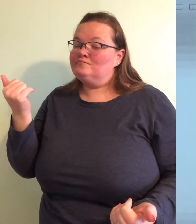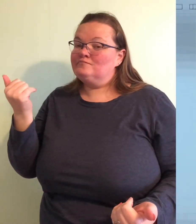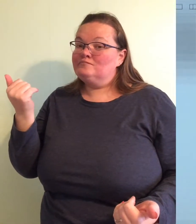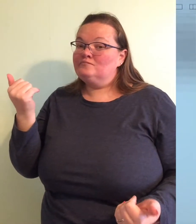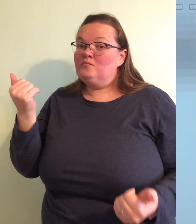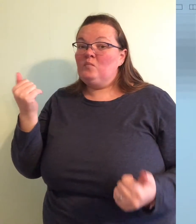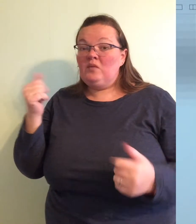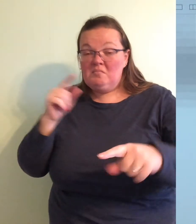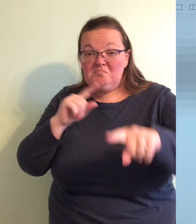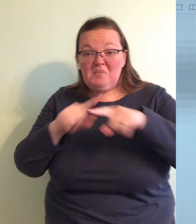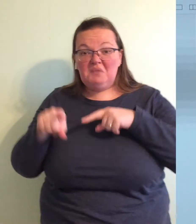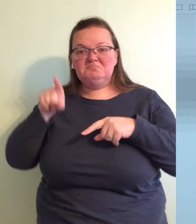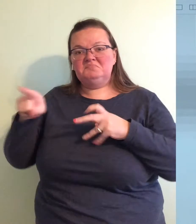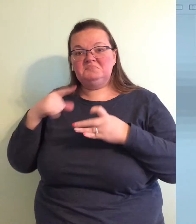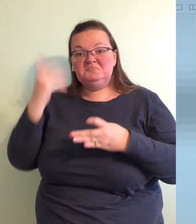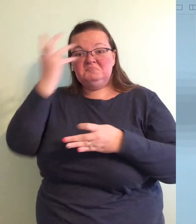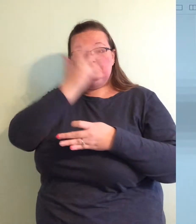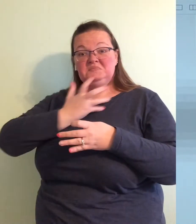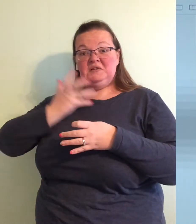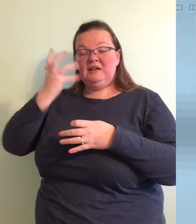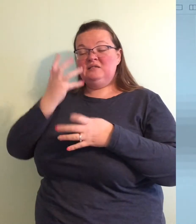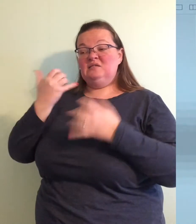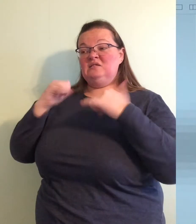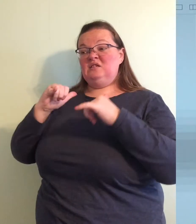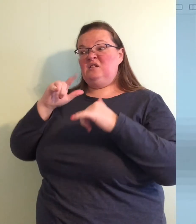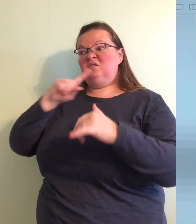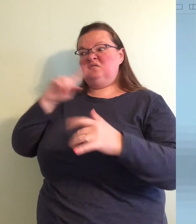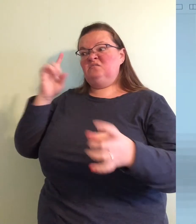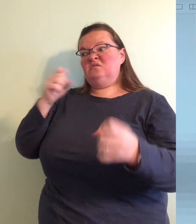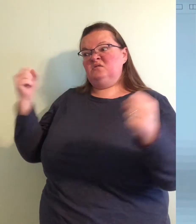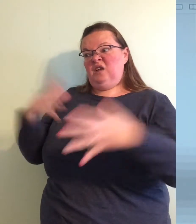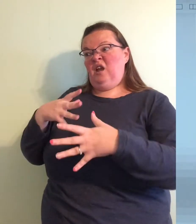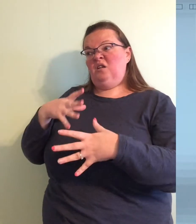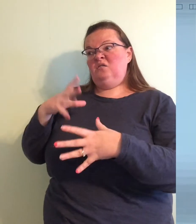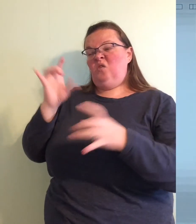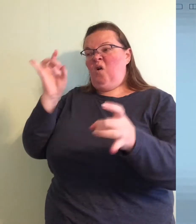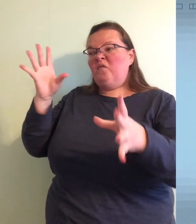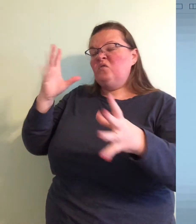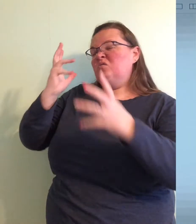in spite of the scribbles on it, the face of the great stone beast still